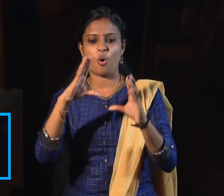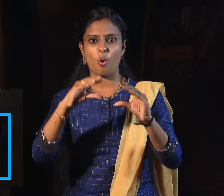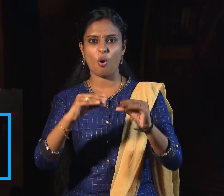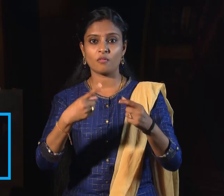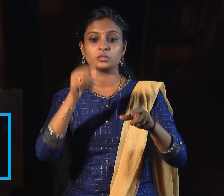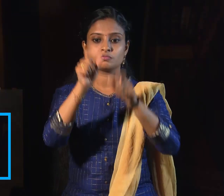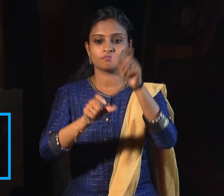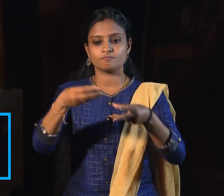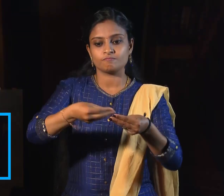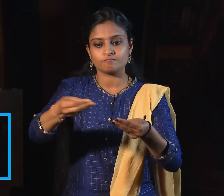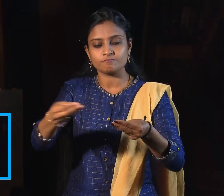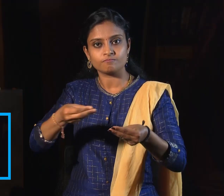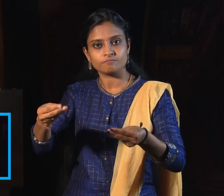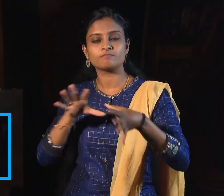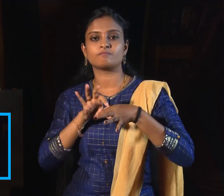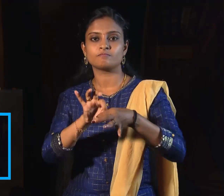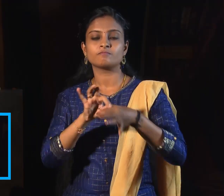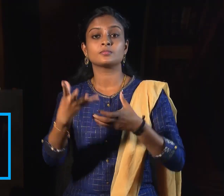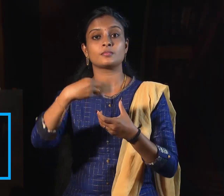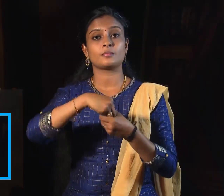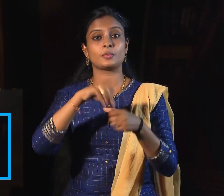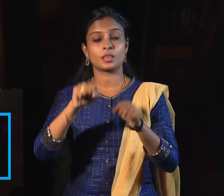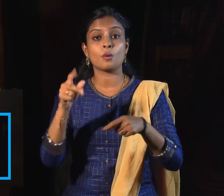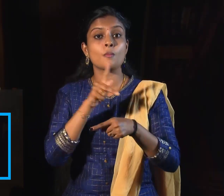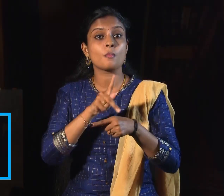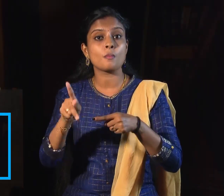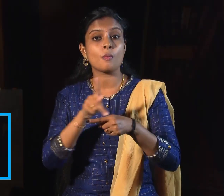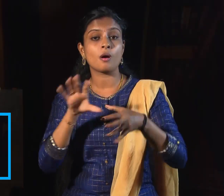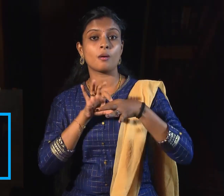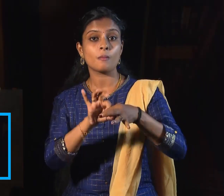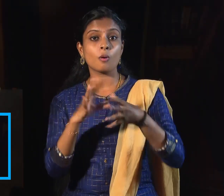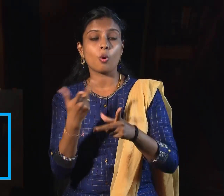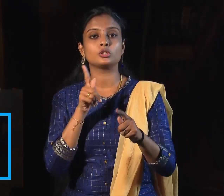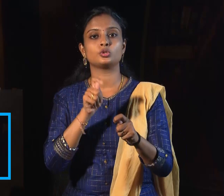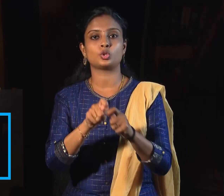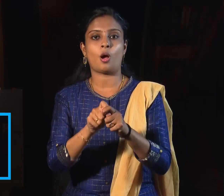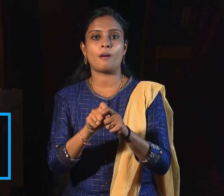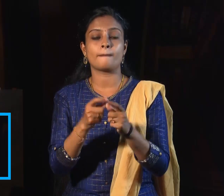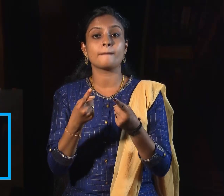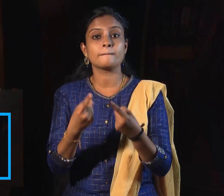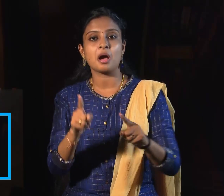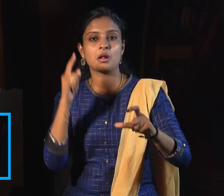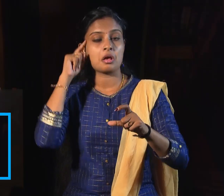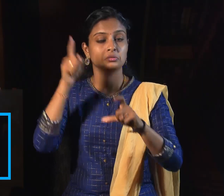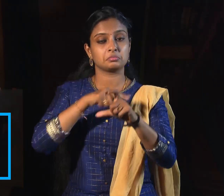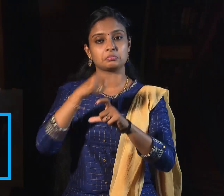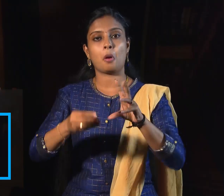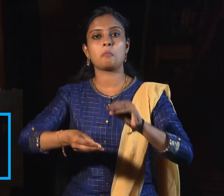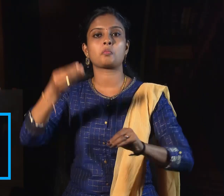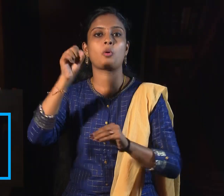resources among alternative uses. Profession means an occupation that provides